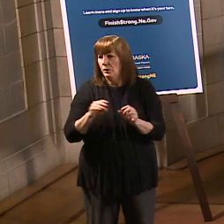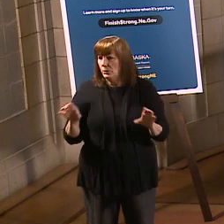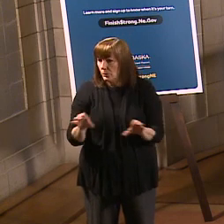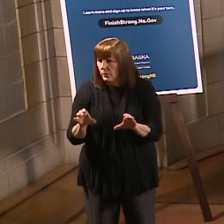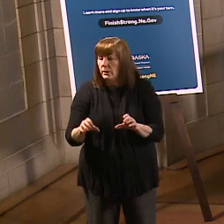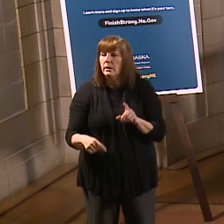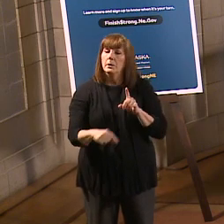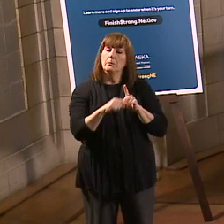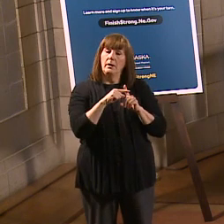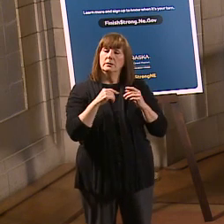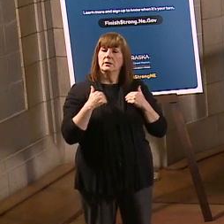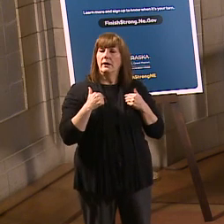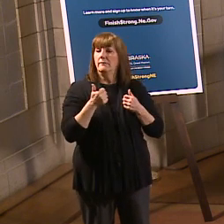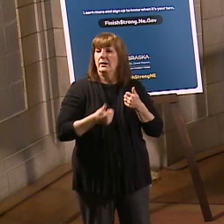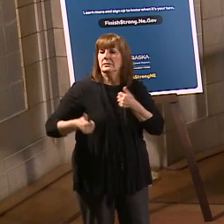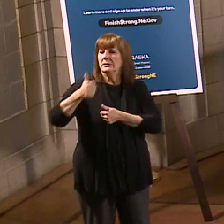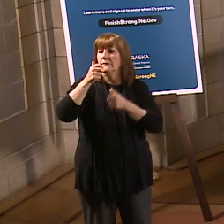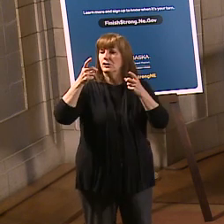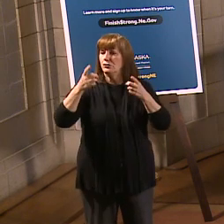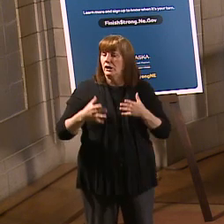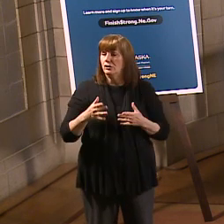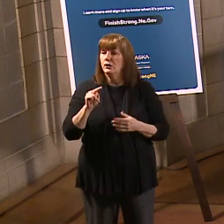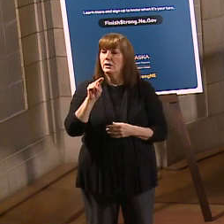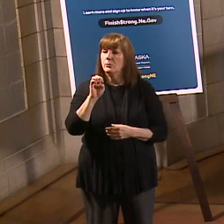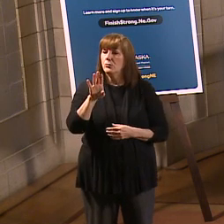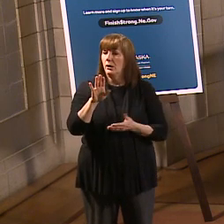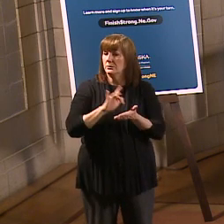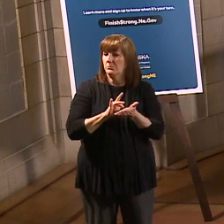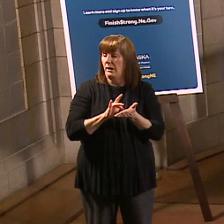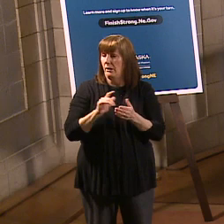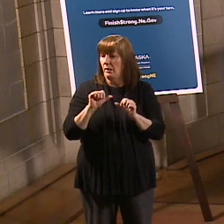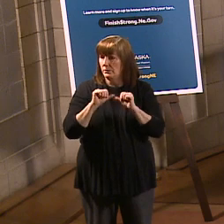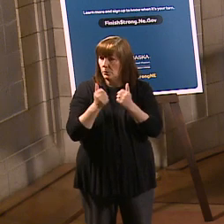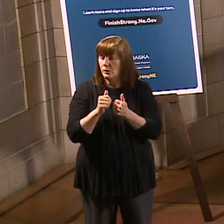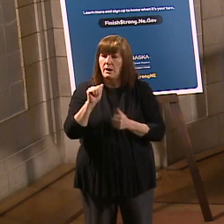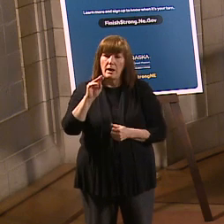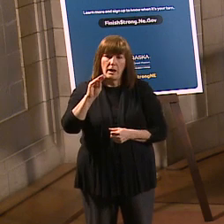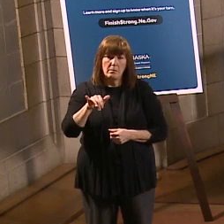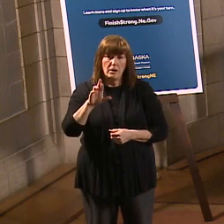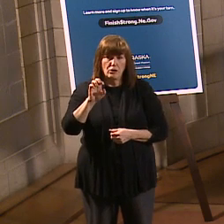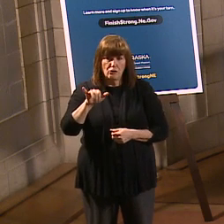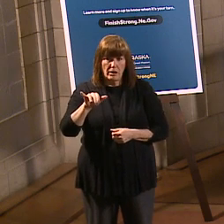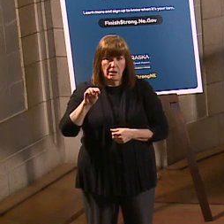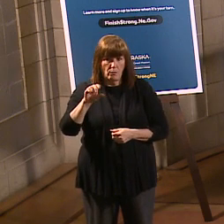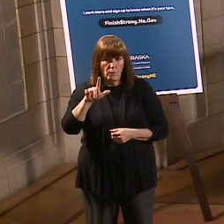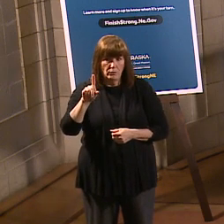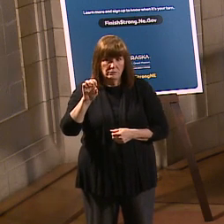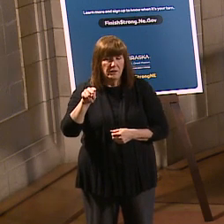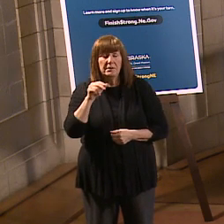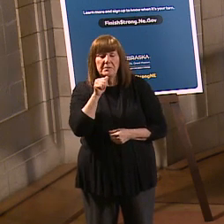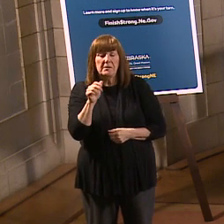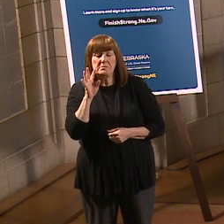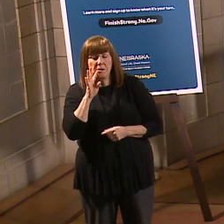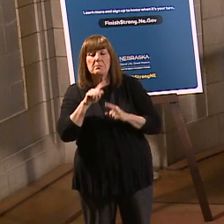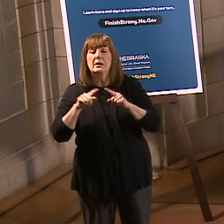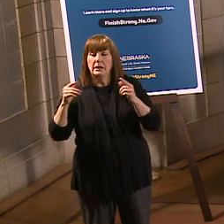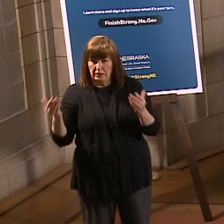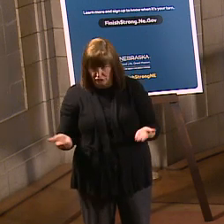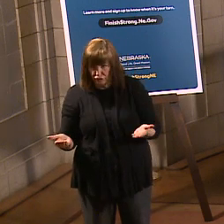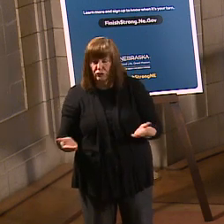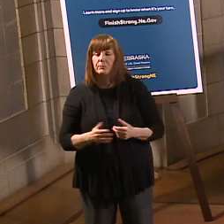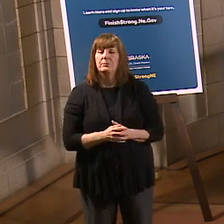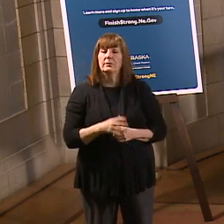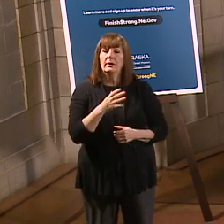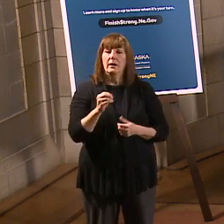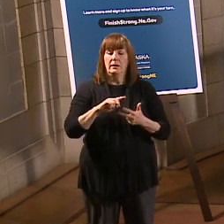also have with us the executive director of the Nebraska Medical Association, Amy Reynoldson, who's here. She's not going to be speaking, but she's here as well,